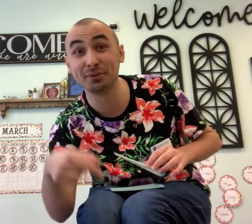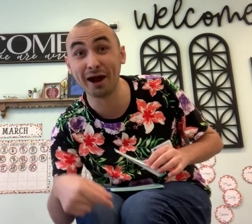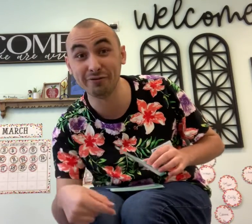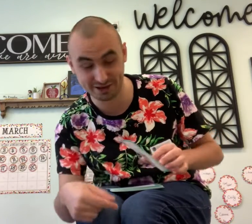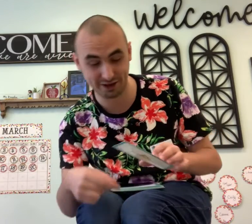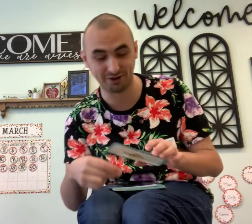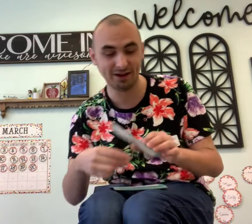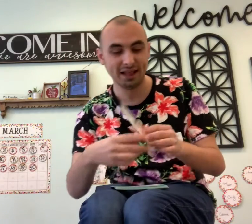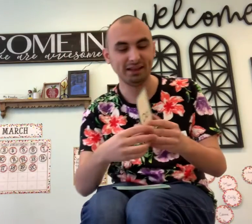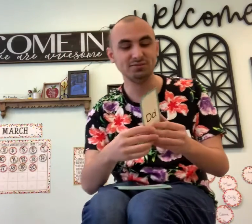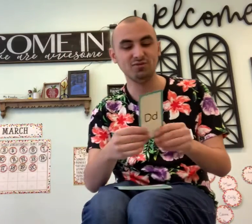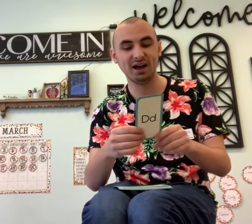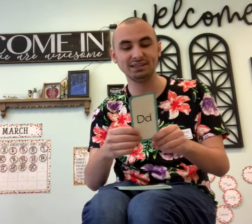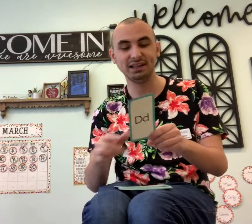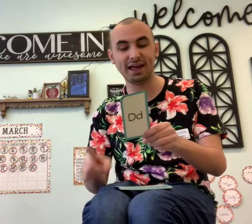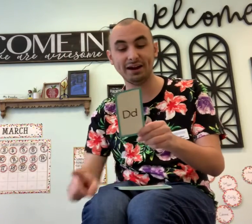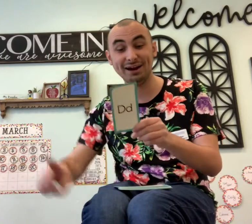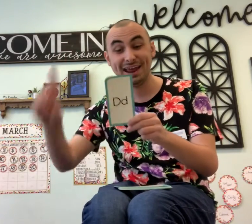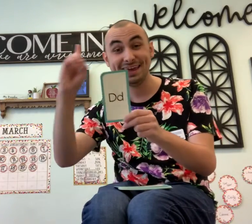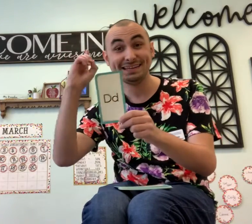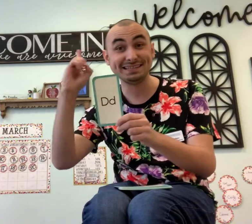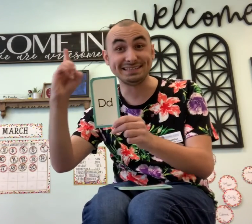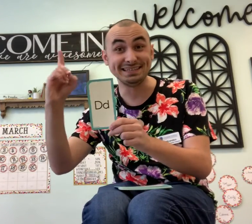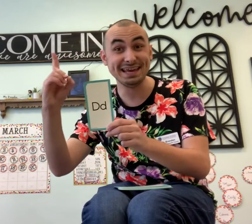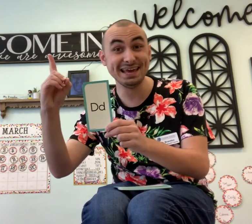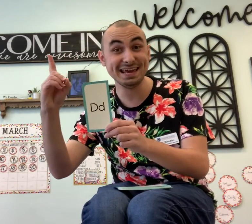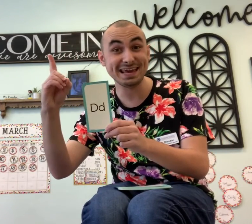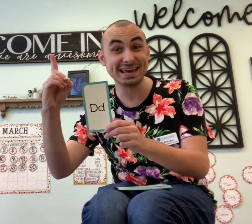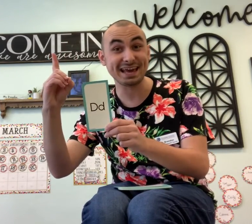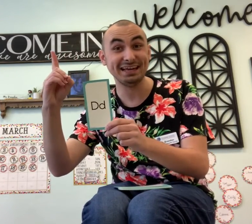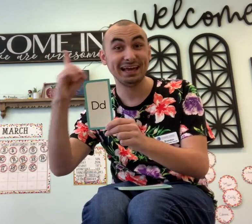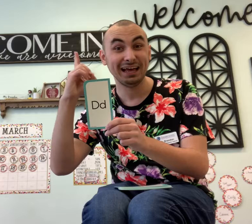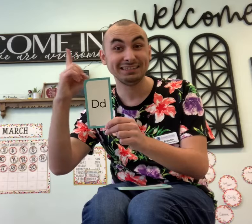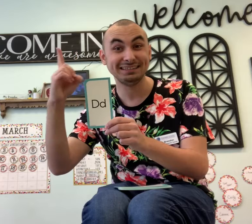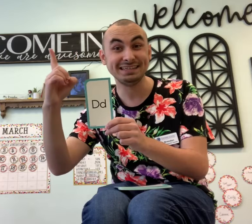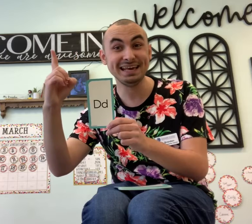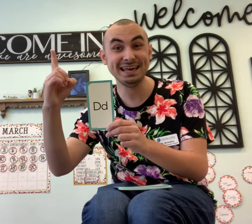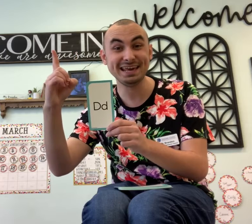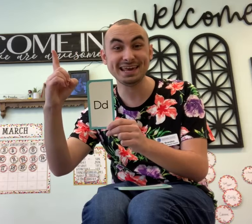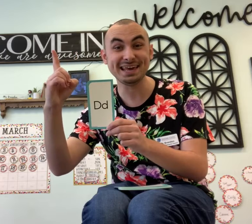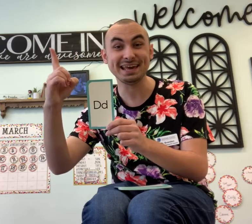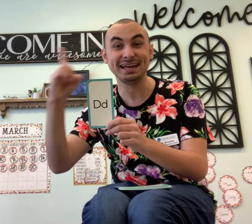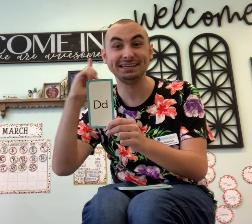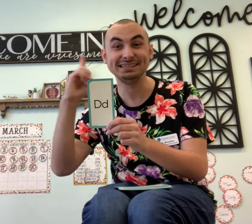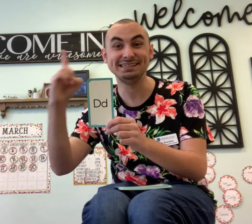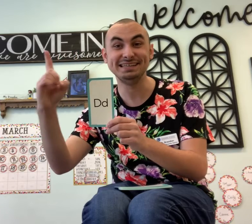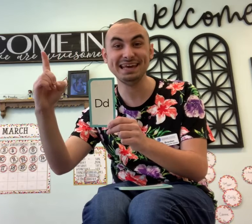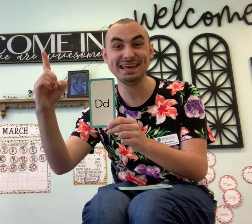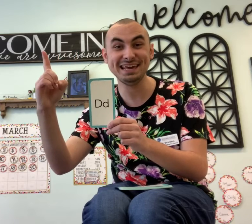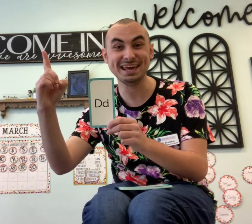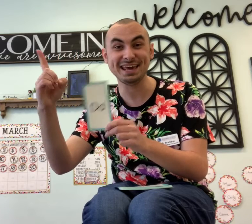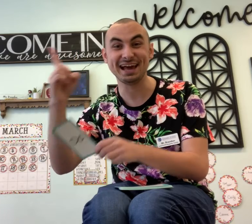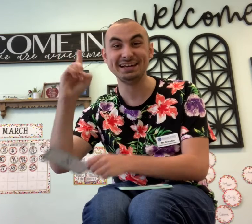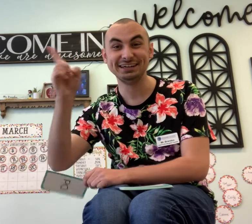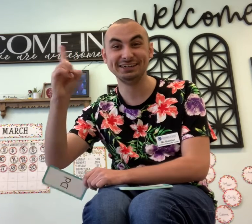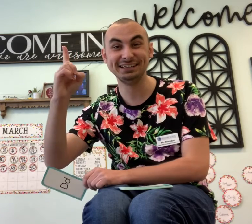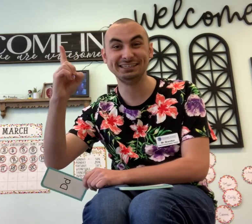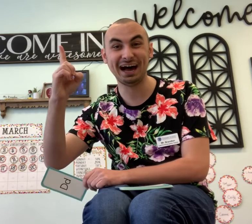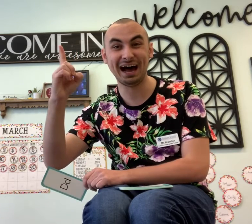proud of you. Let's move on to the letter D. D. D. Good job